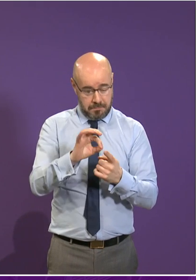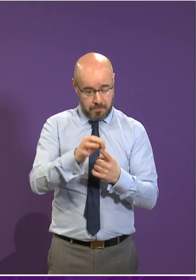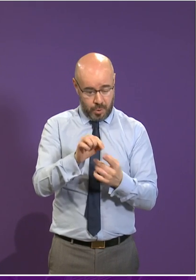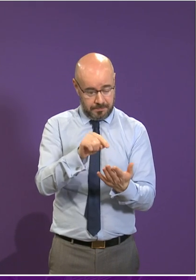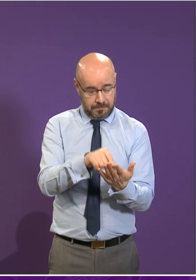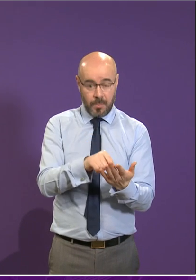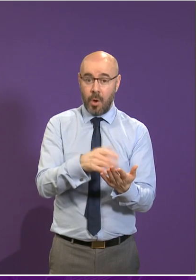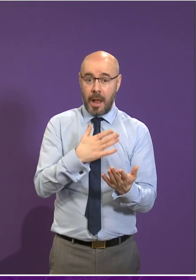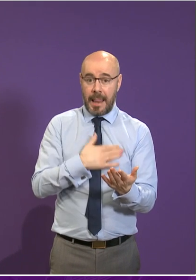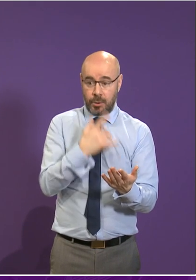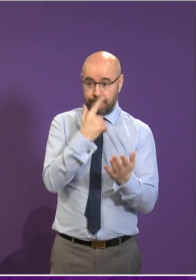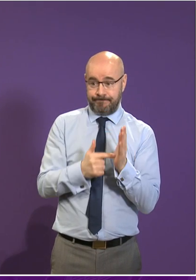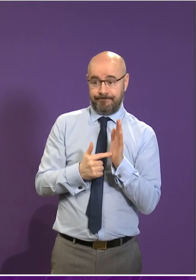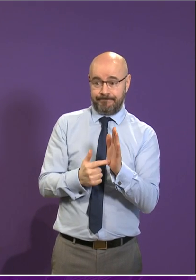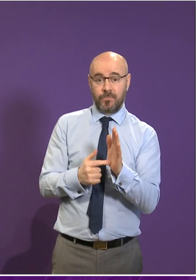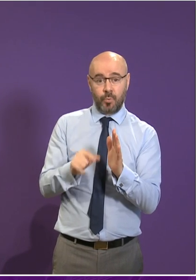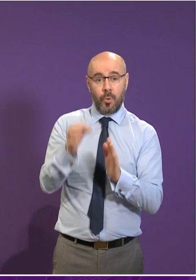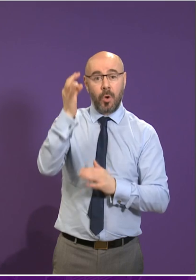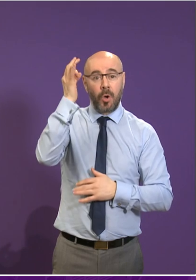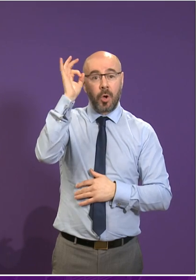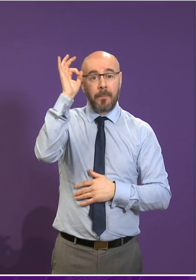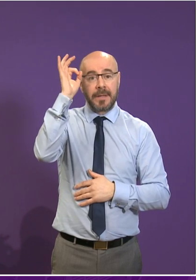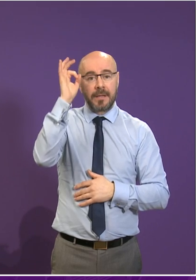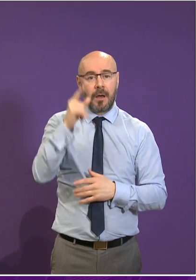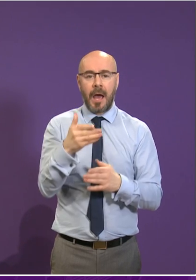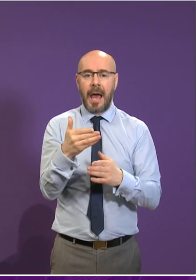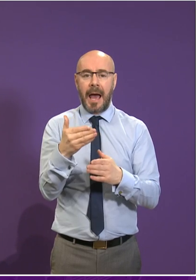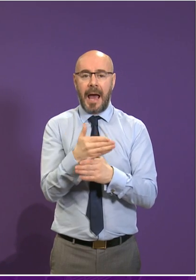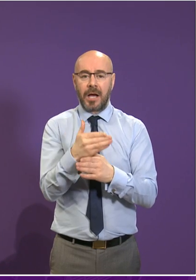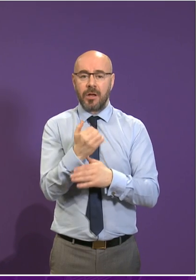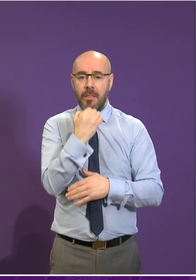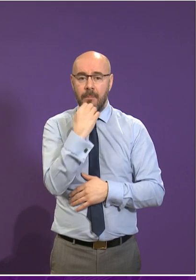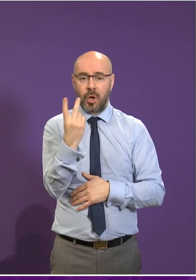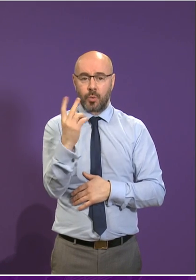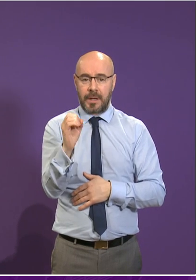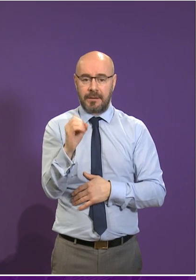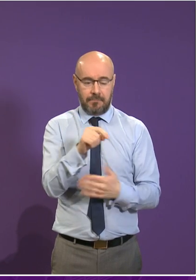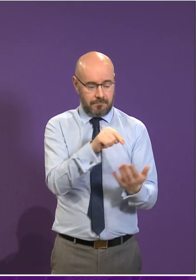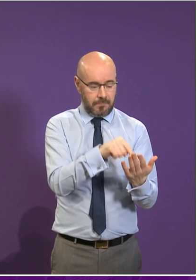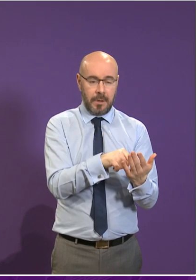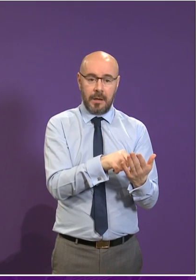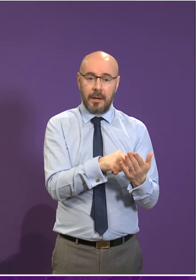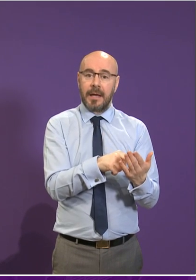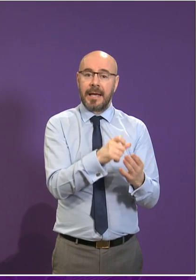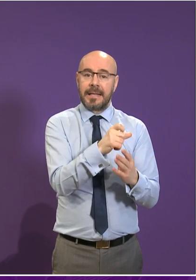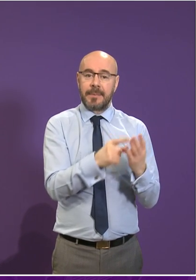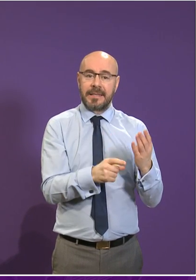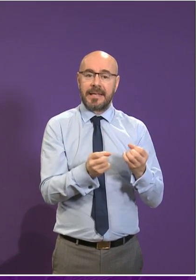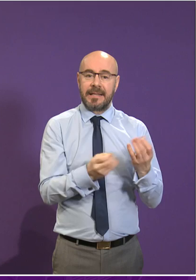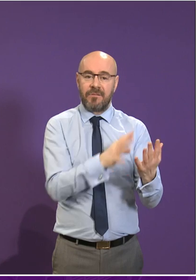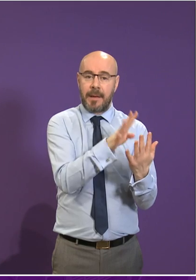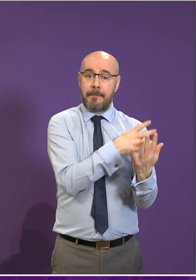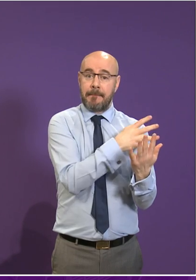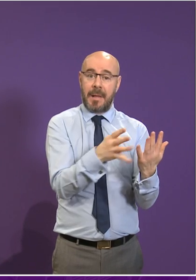committee's attention to is Action 20 in the Disability Delivery Plan, where it talks about